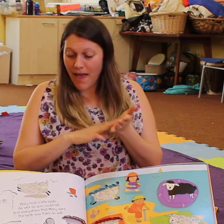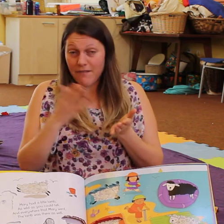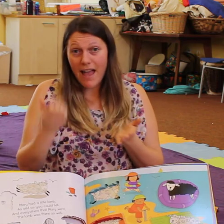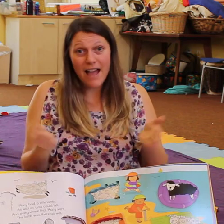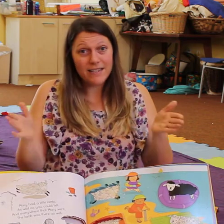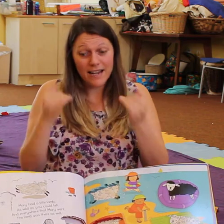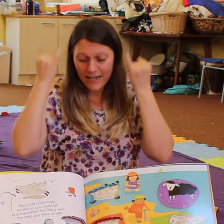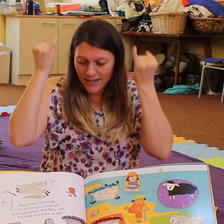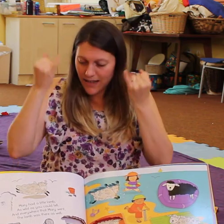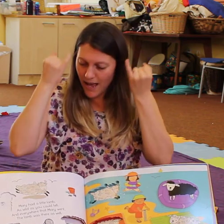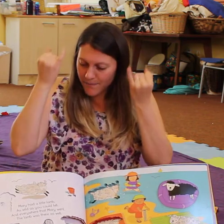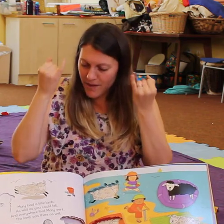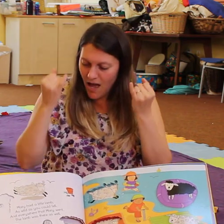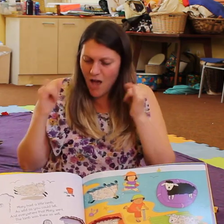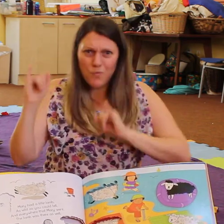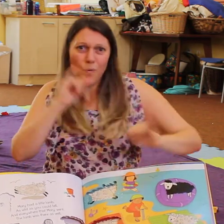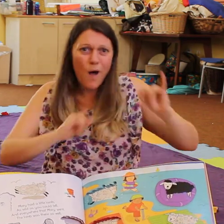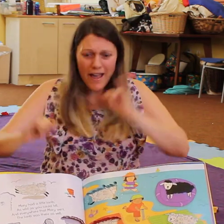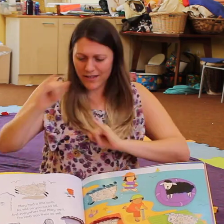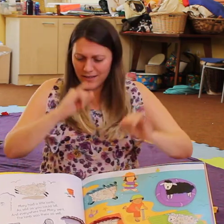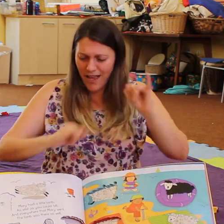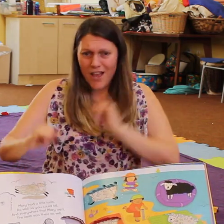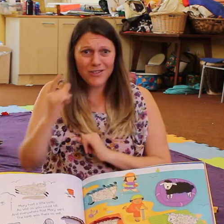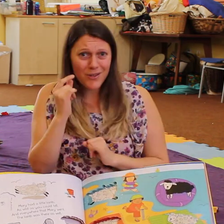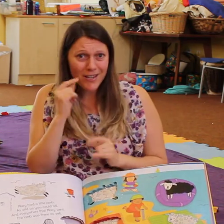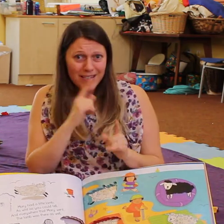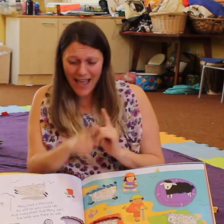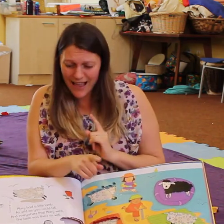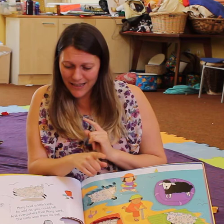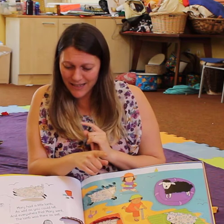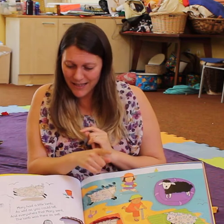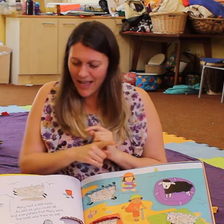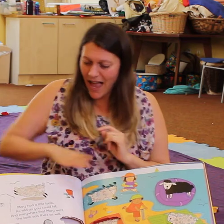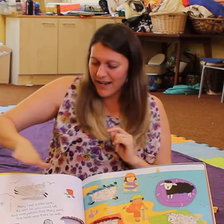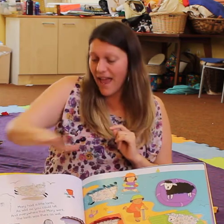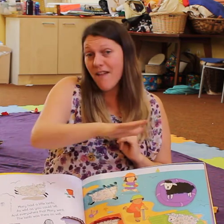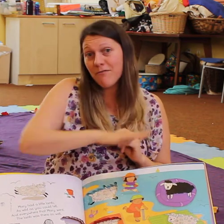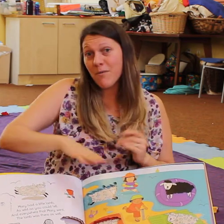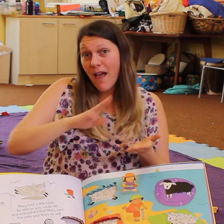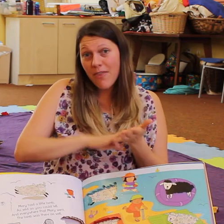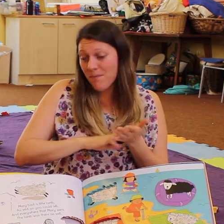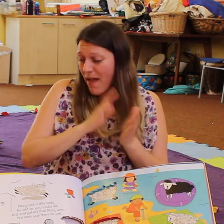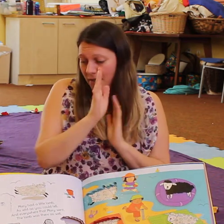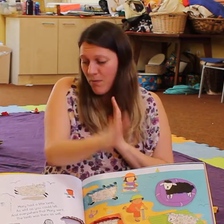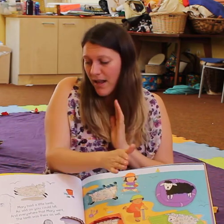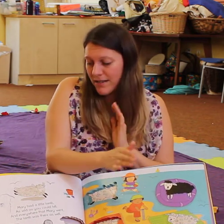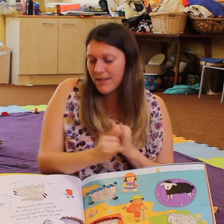Mary had a little lamb as wild as you could tell. And everywhere that Mary went,